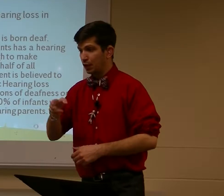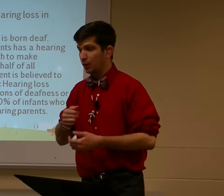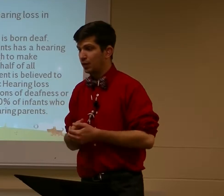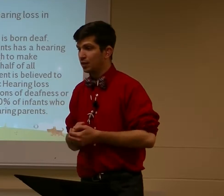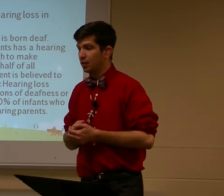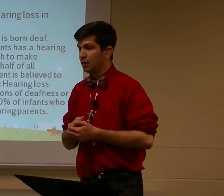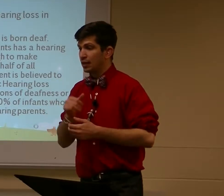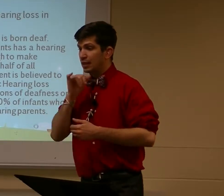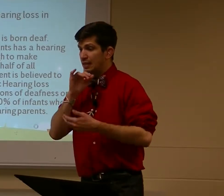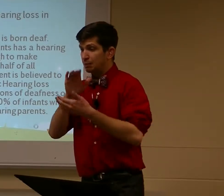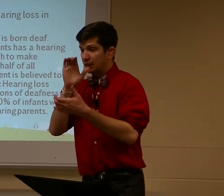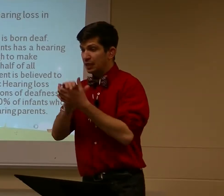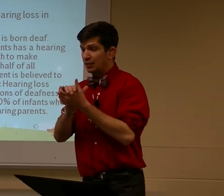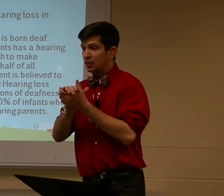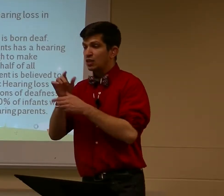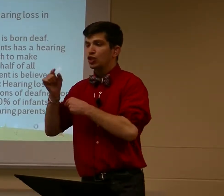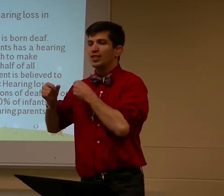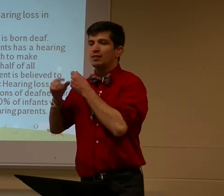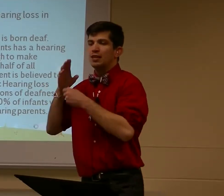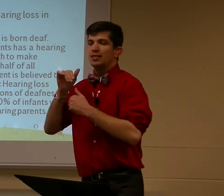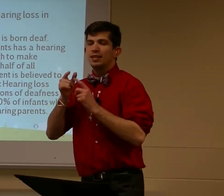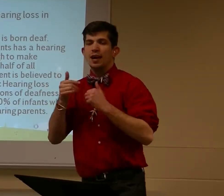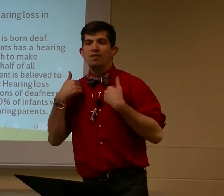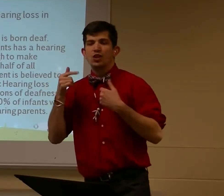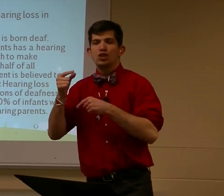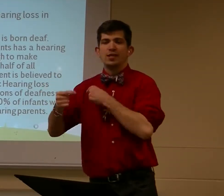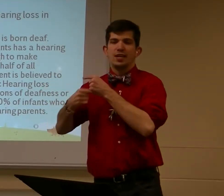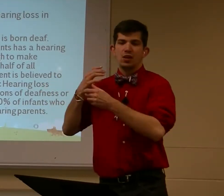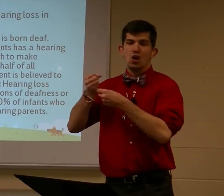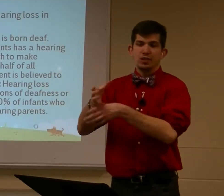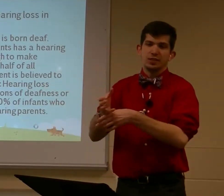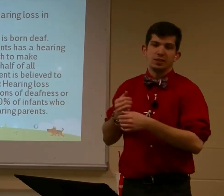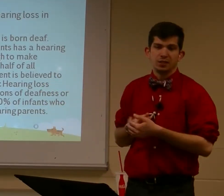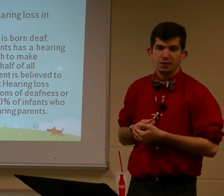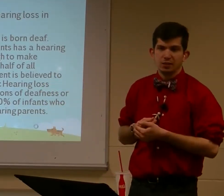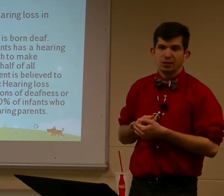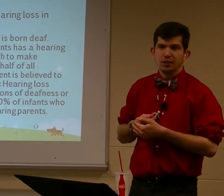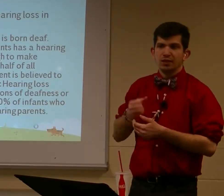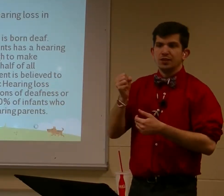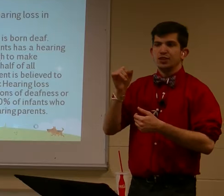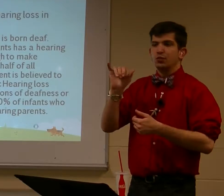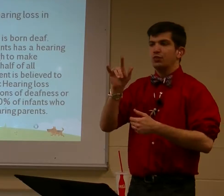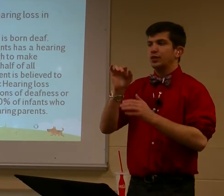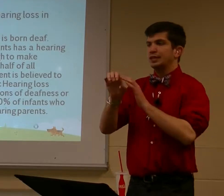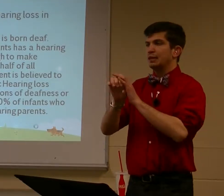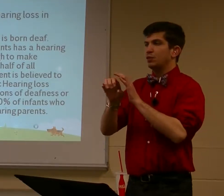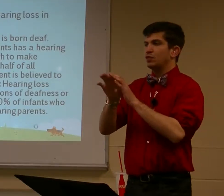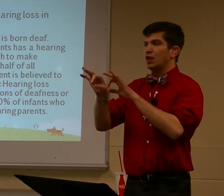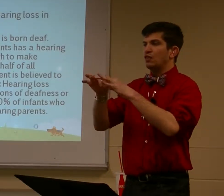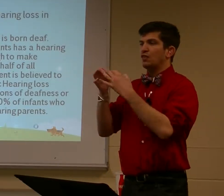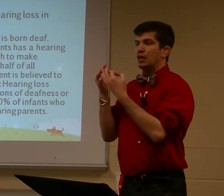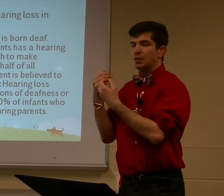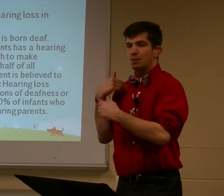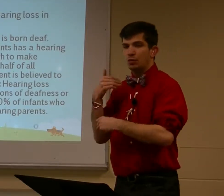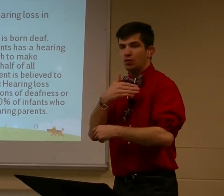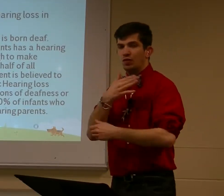impairment is believed to have genetic causes. So, for example, if you have a family member that